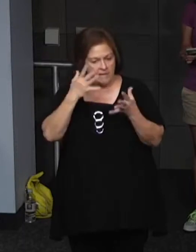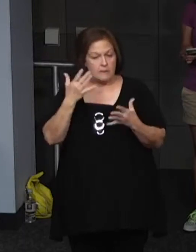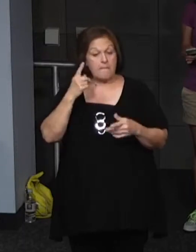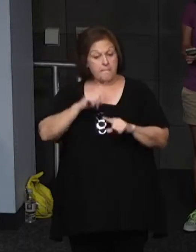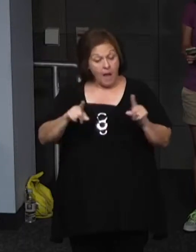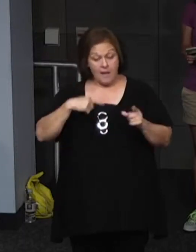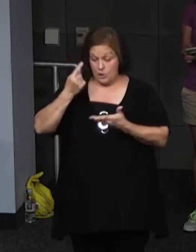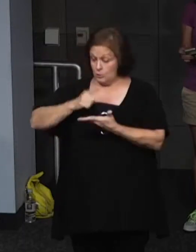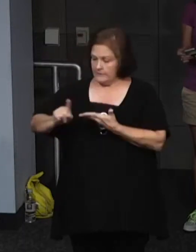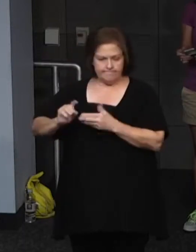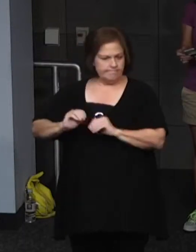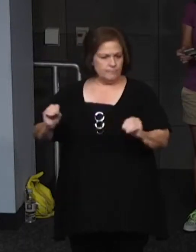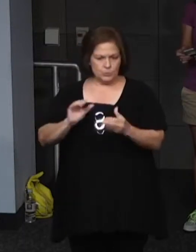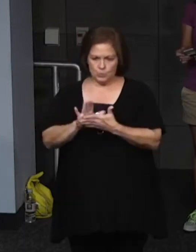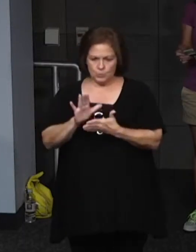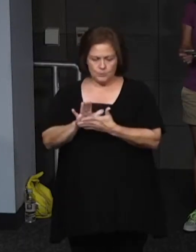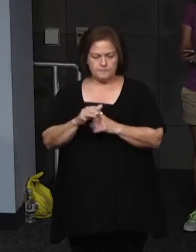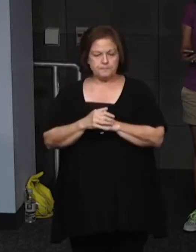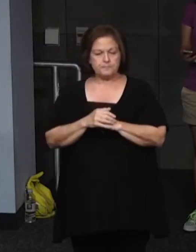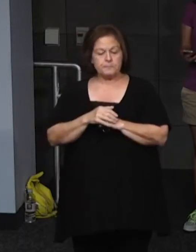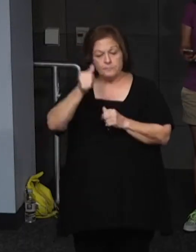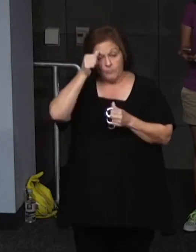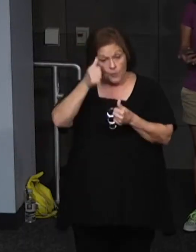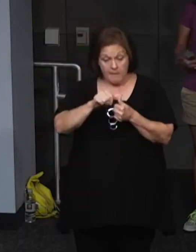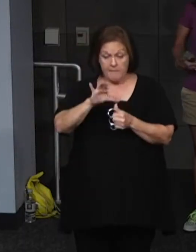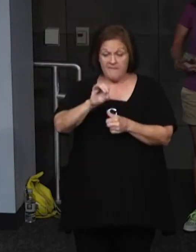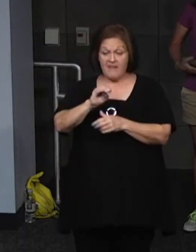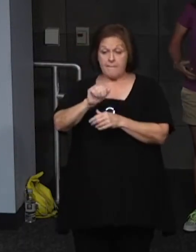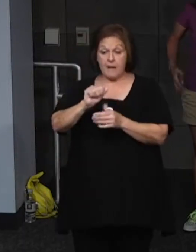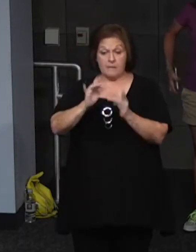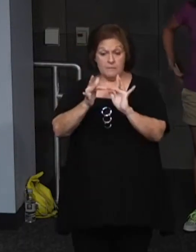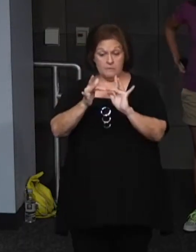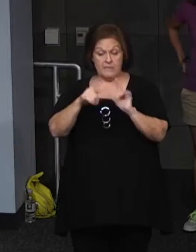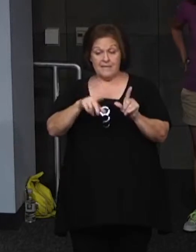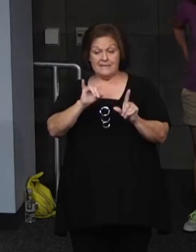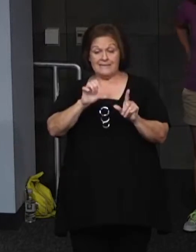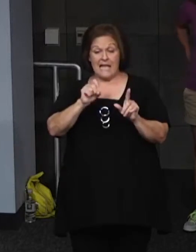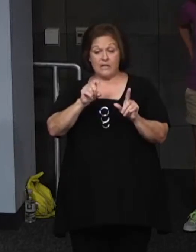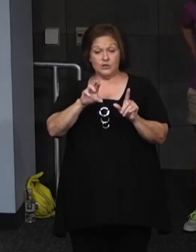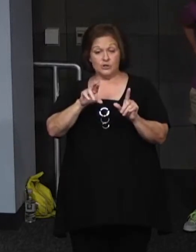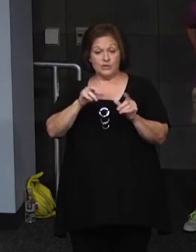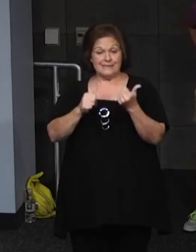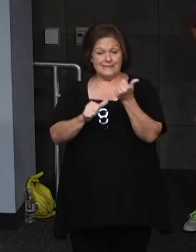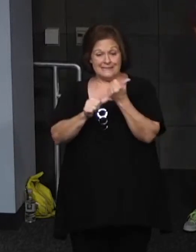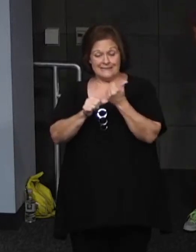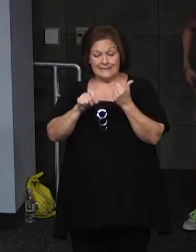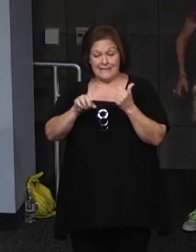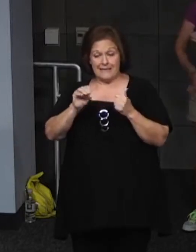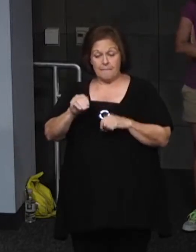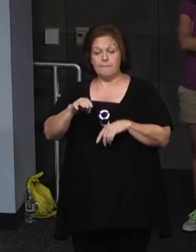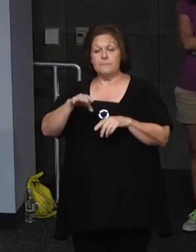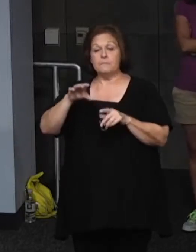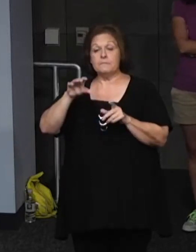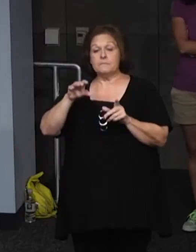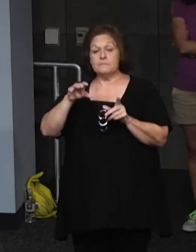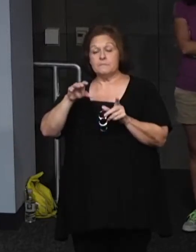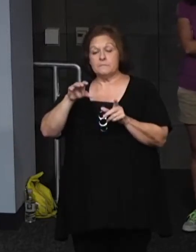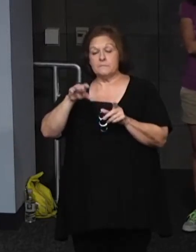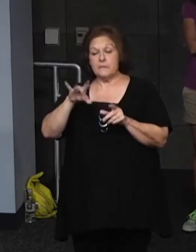week. Remember, the official FEMA website is disasterassistance.gov or